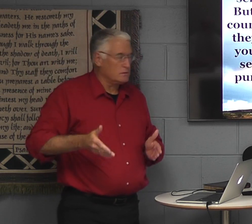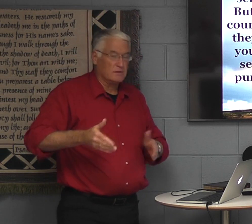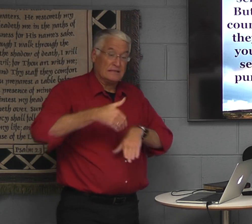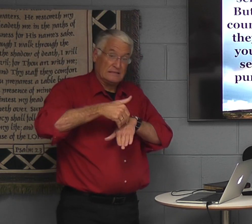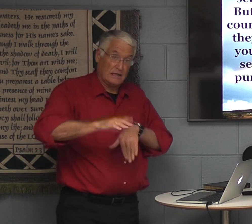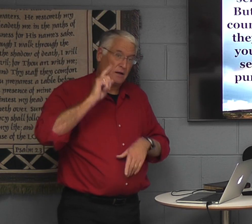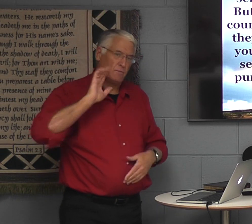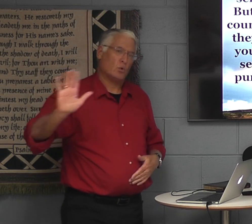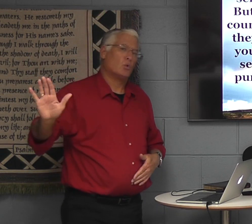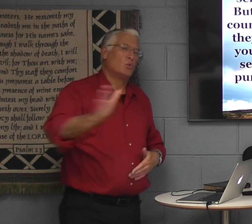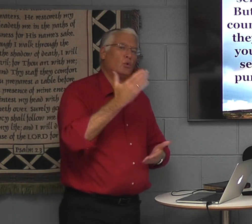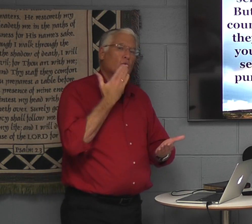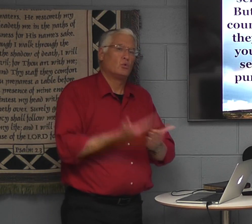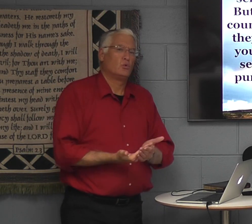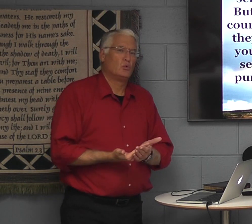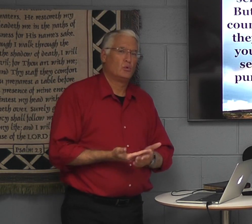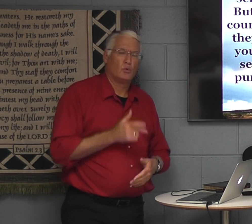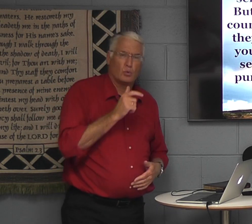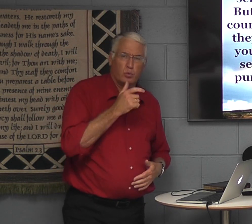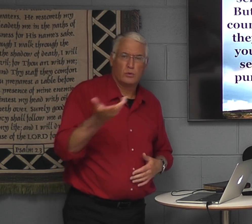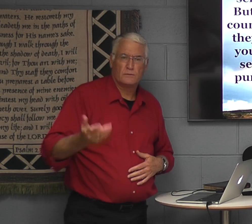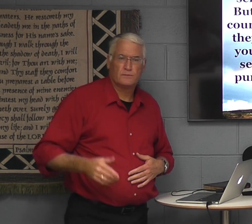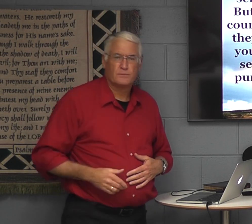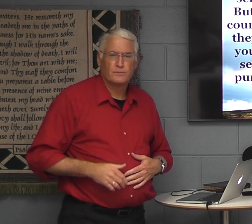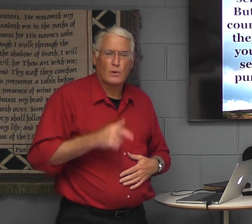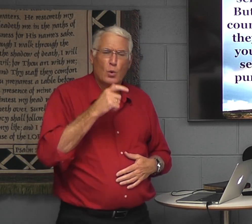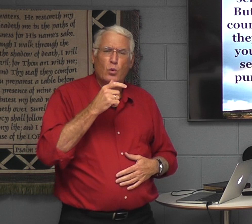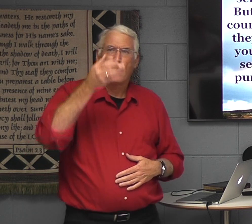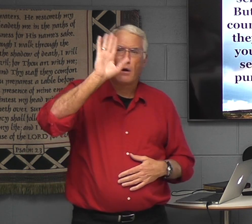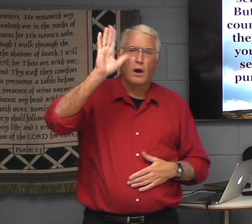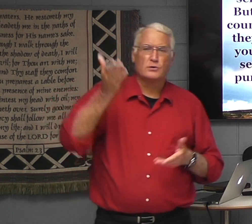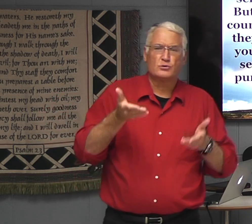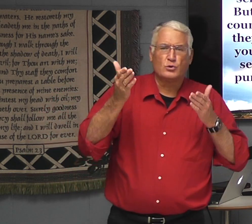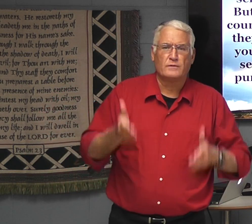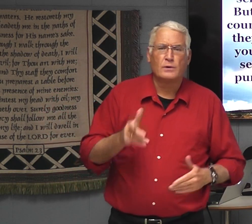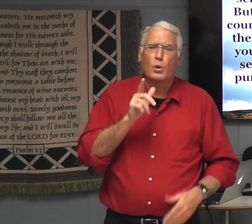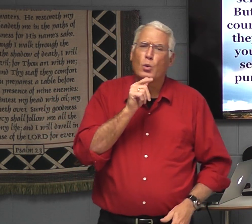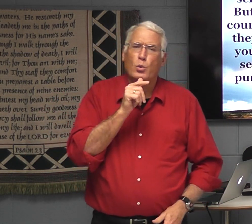God's servants that are sent for your good. Who is this?